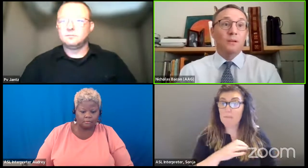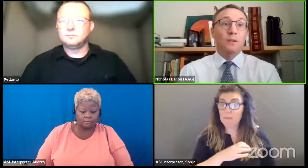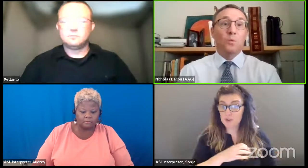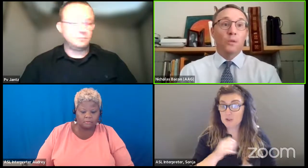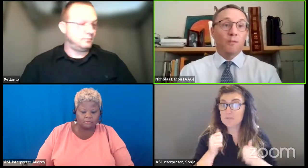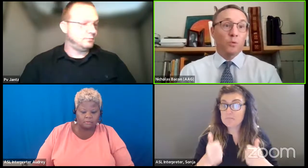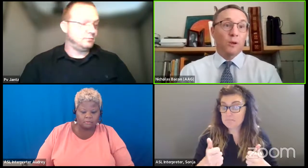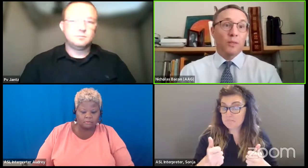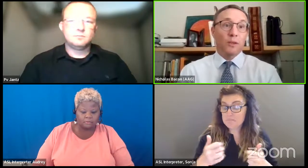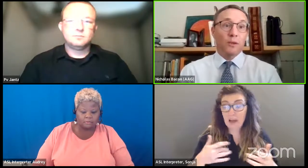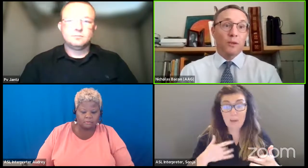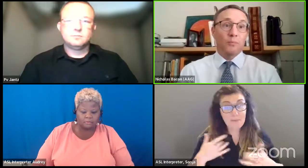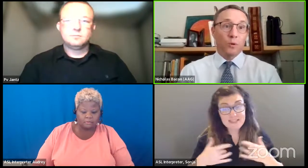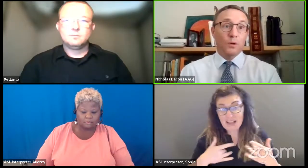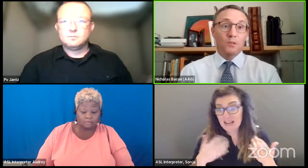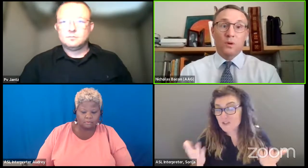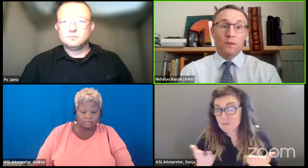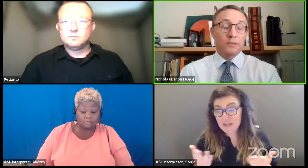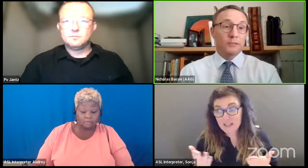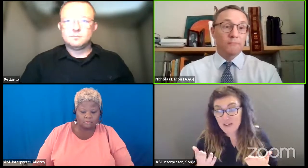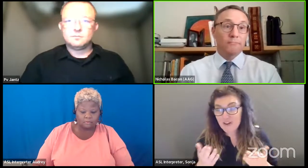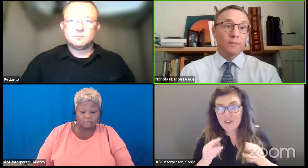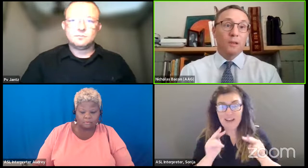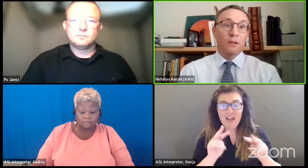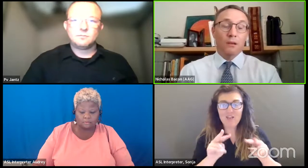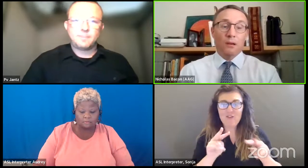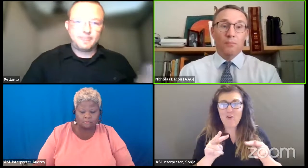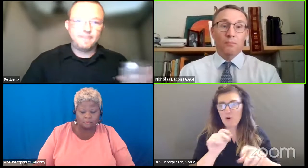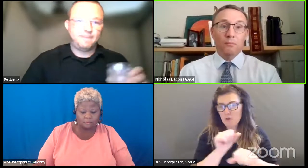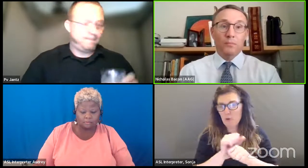working with everyone on the board, as well as